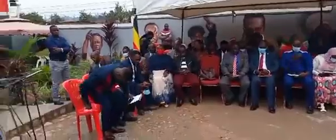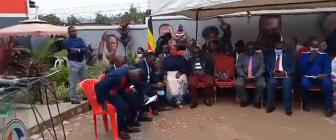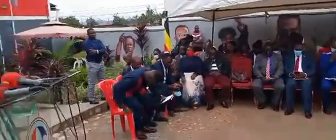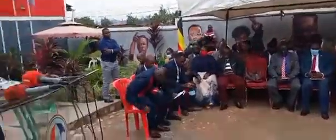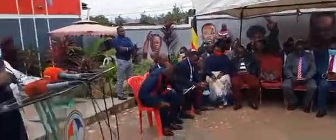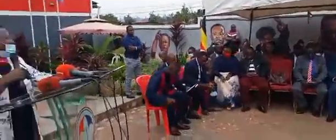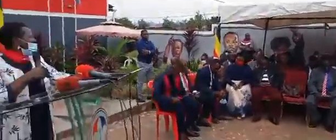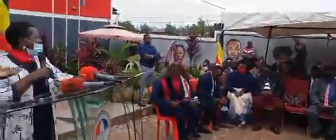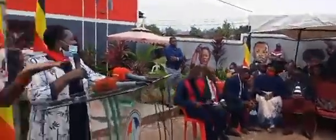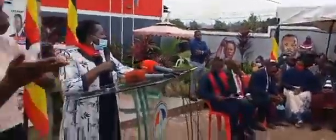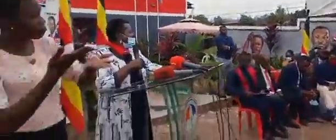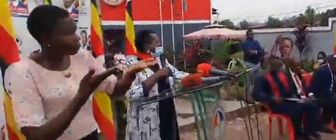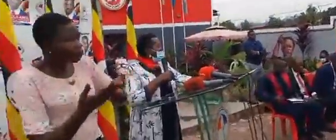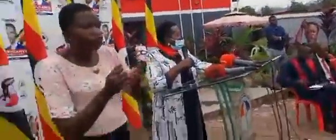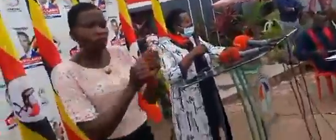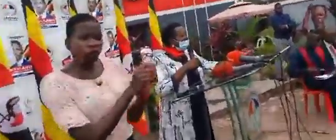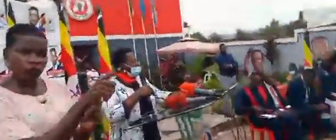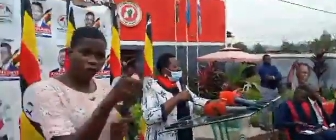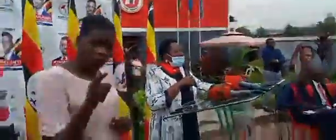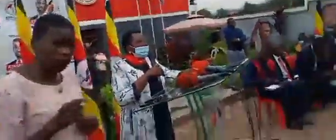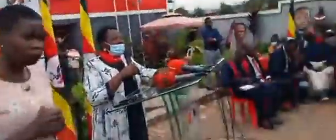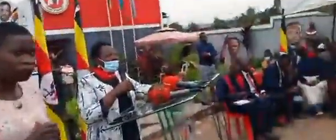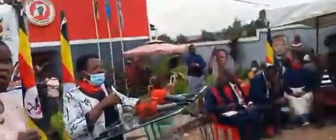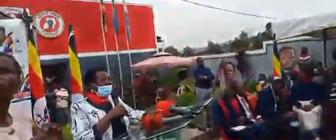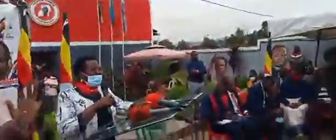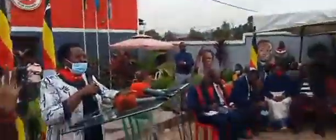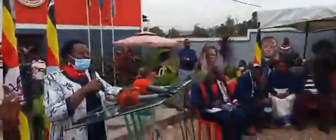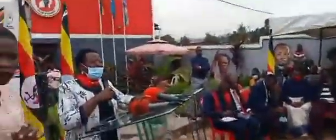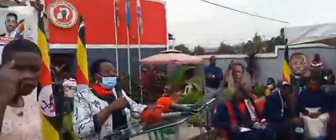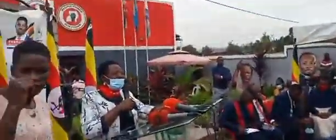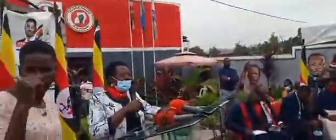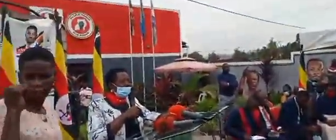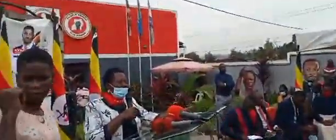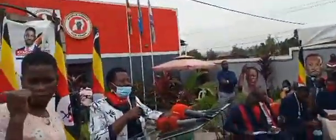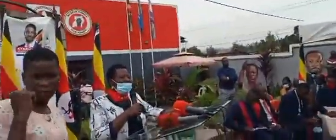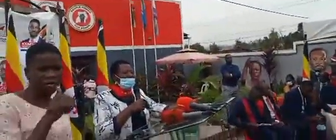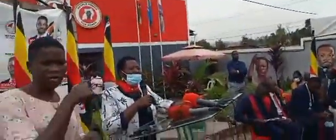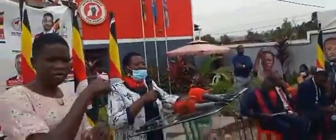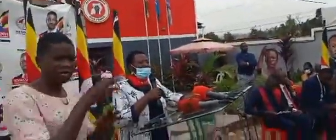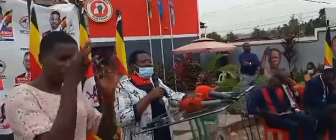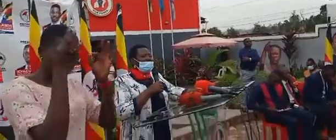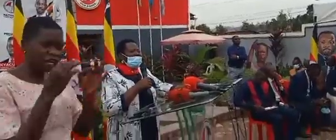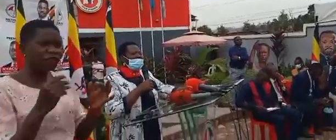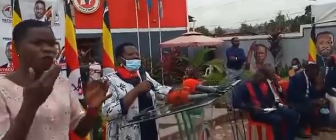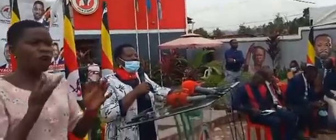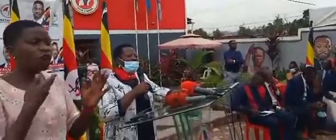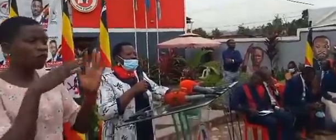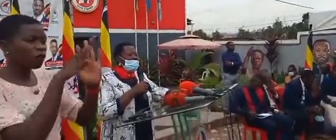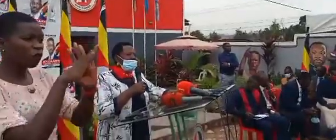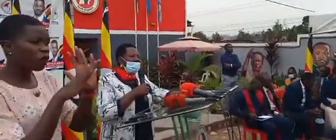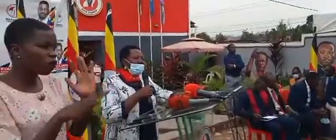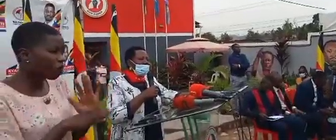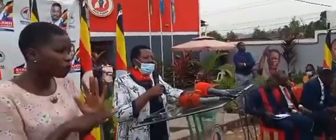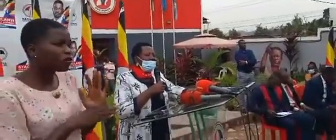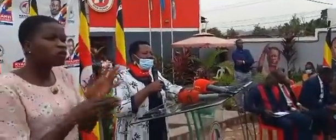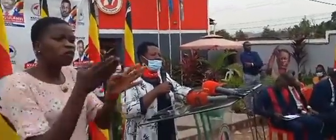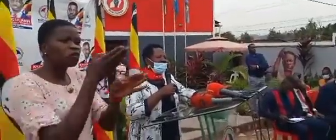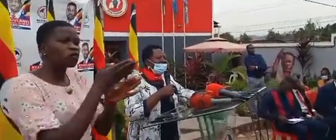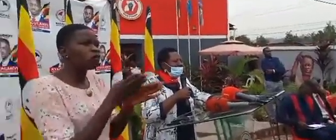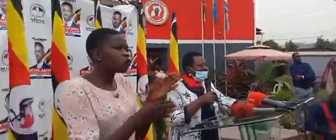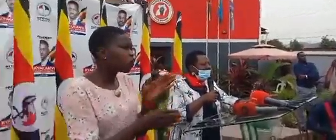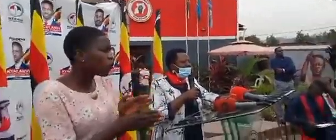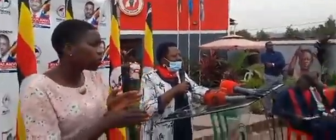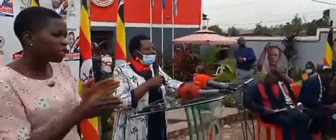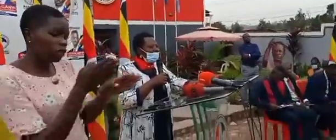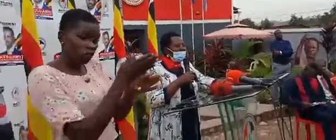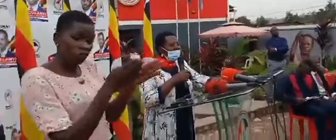want you to share. Yes, just yesterday, we have embarked on a program that is supposed to build the